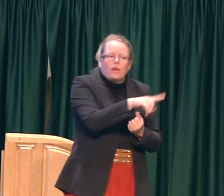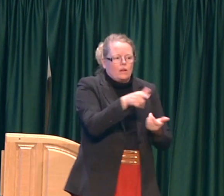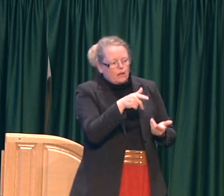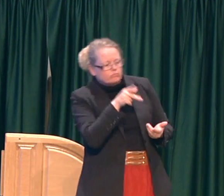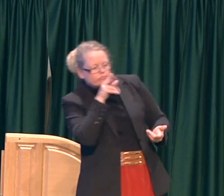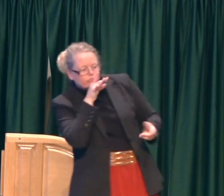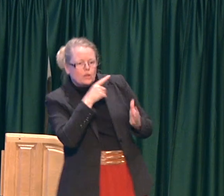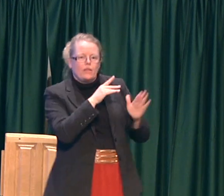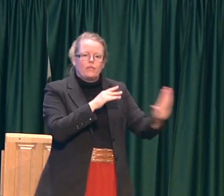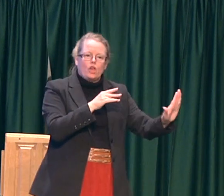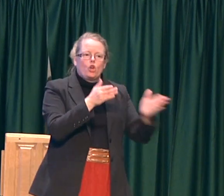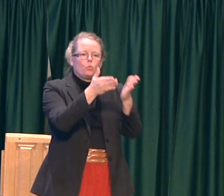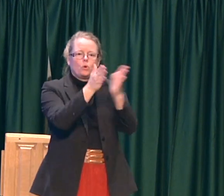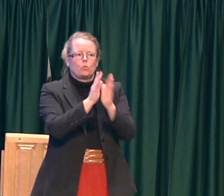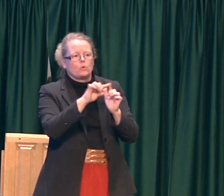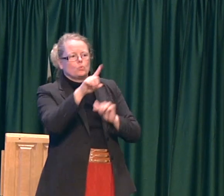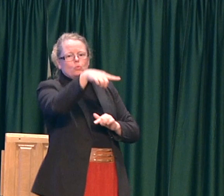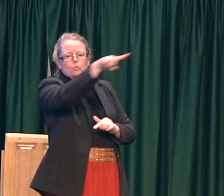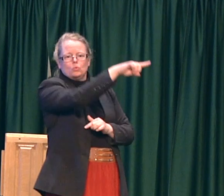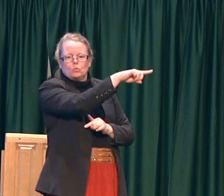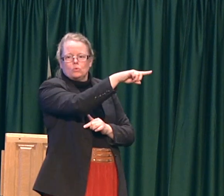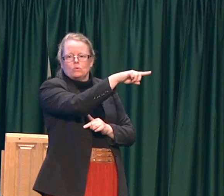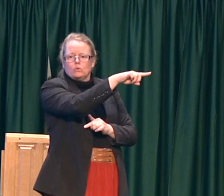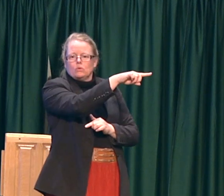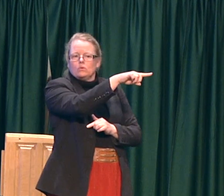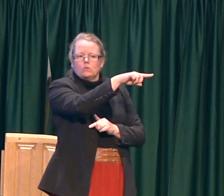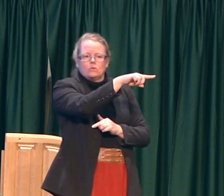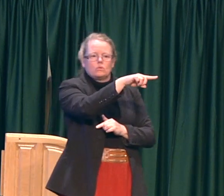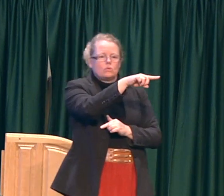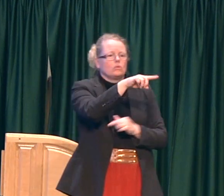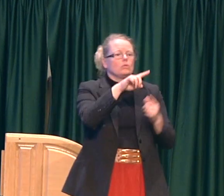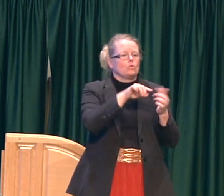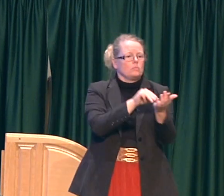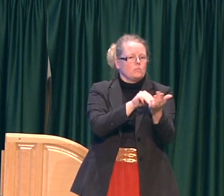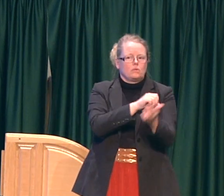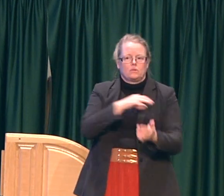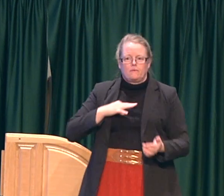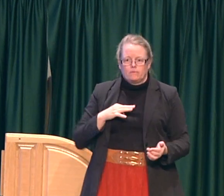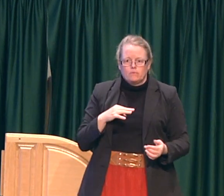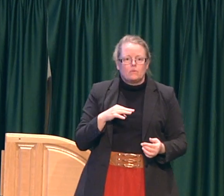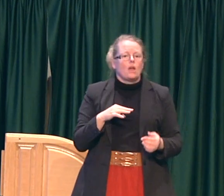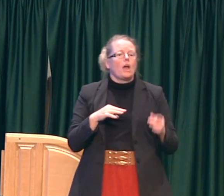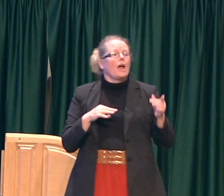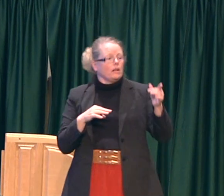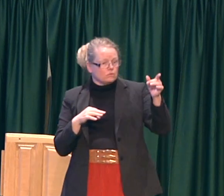And we support their request. We voice that request then to those who are present, to the medical